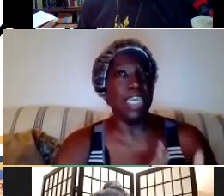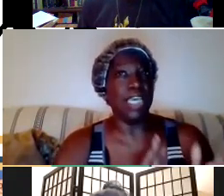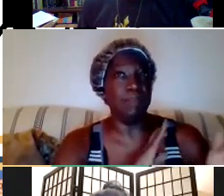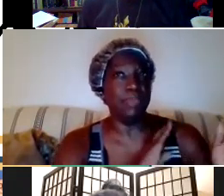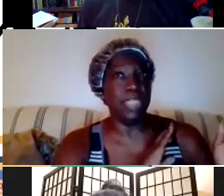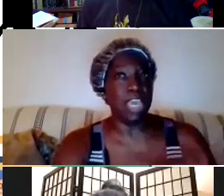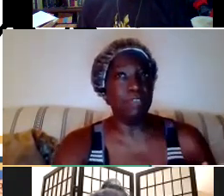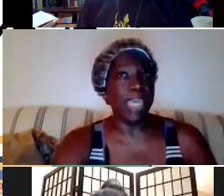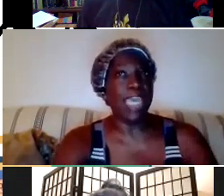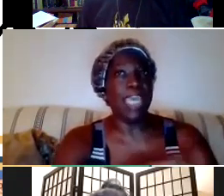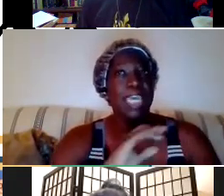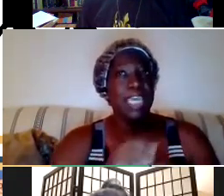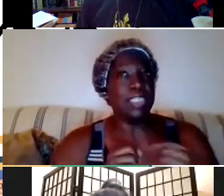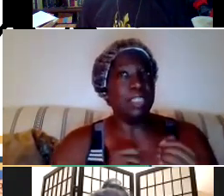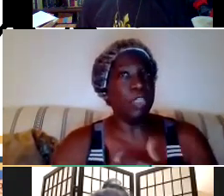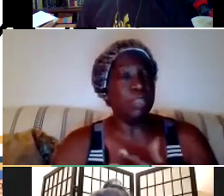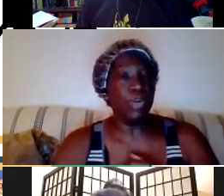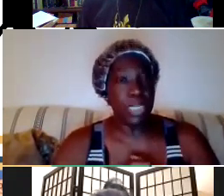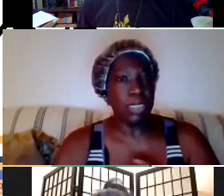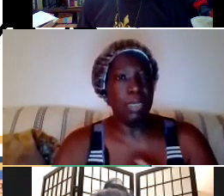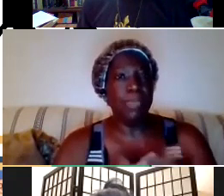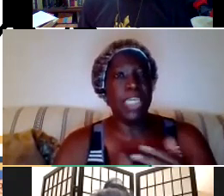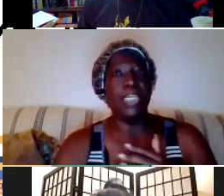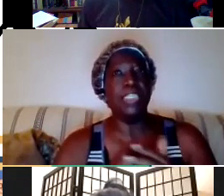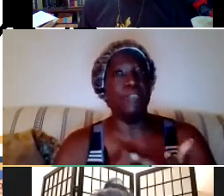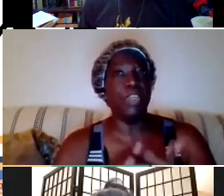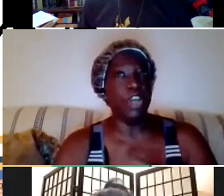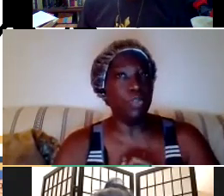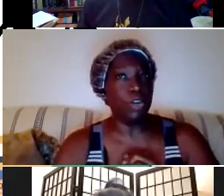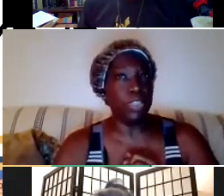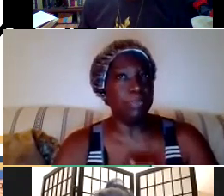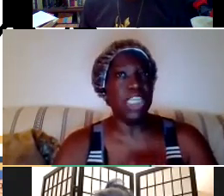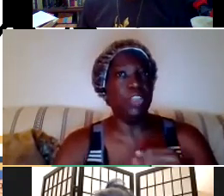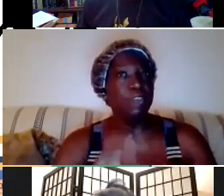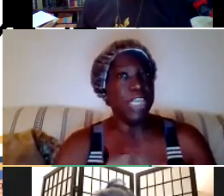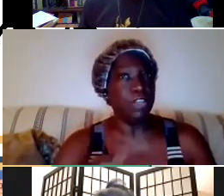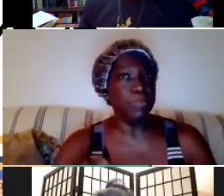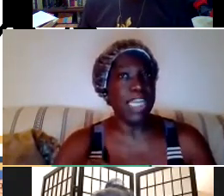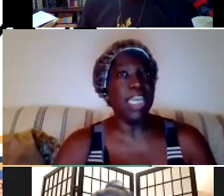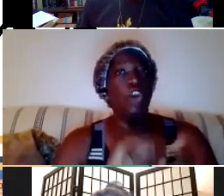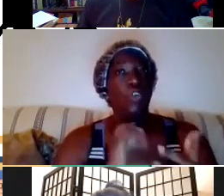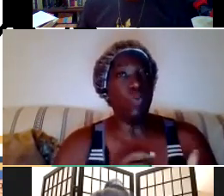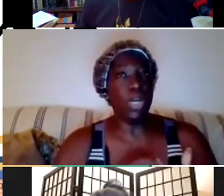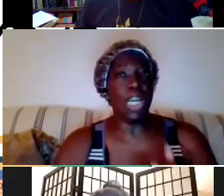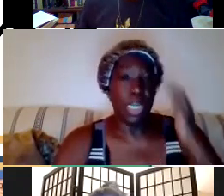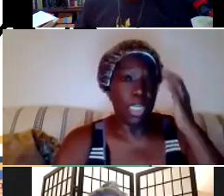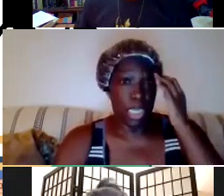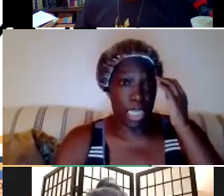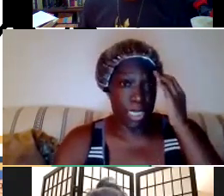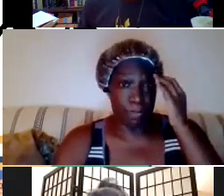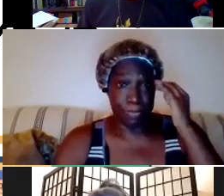I say the alphabet is the most important, because if you don't know something, you can finger spell it,